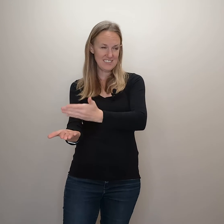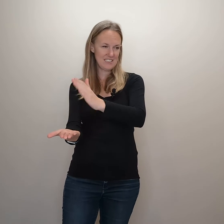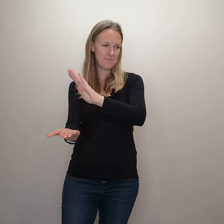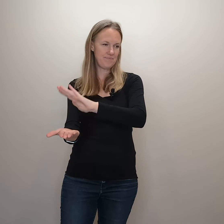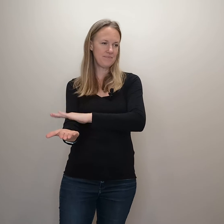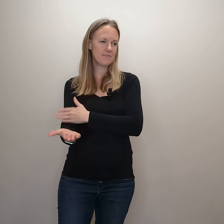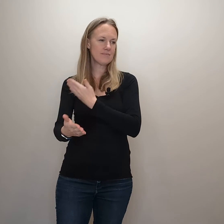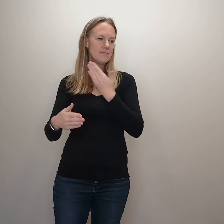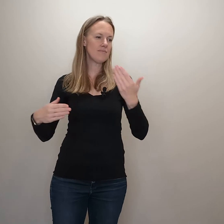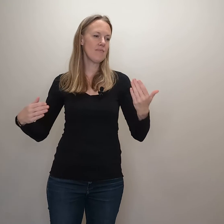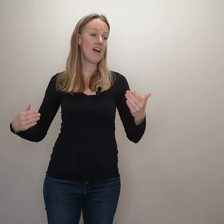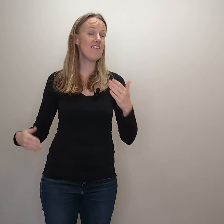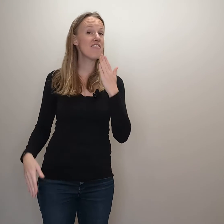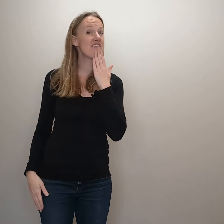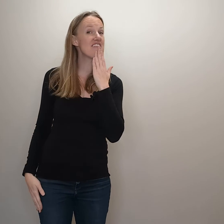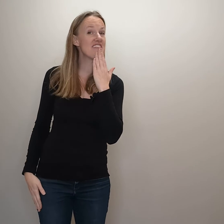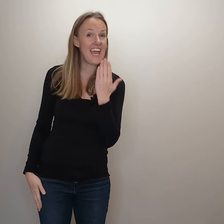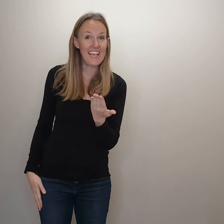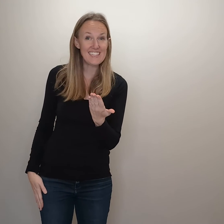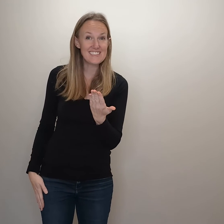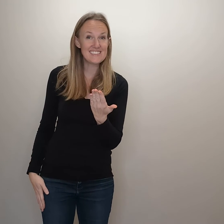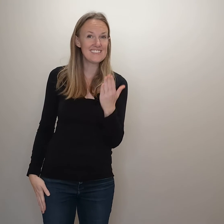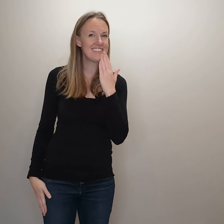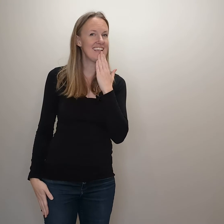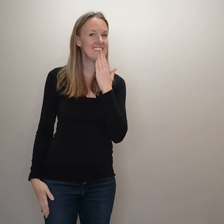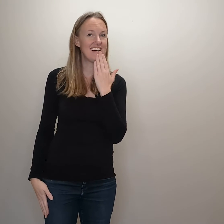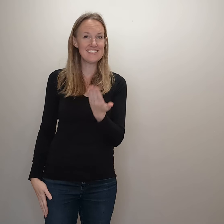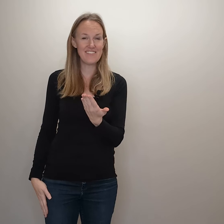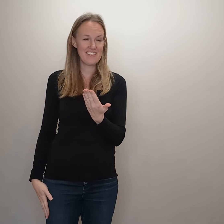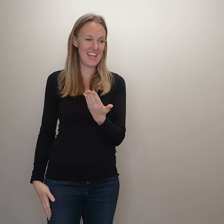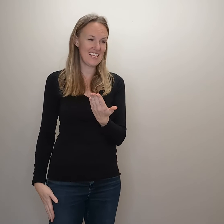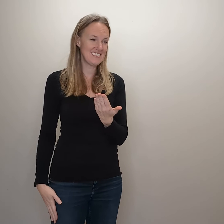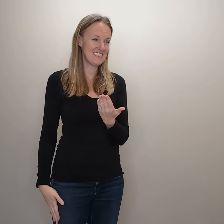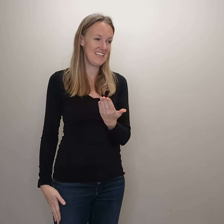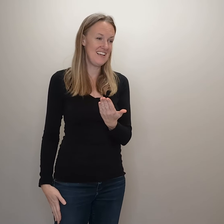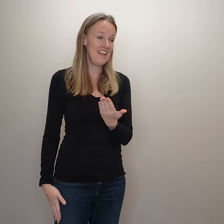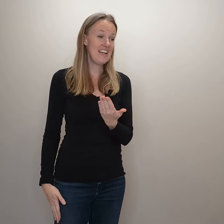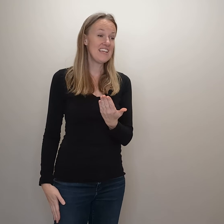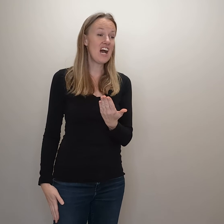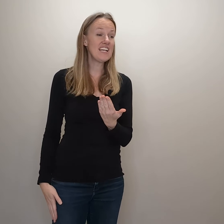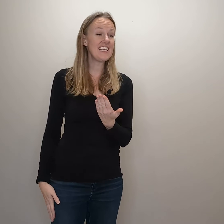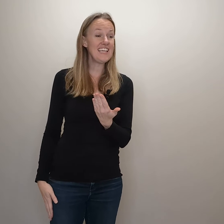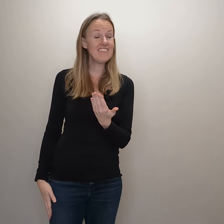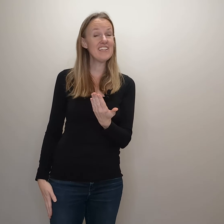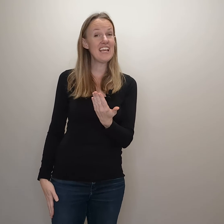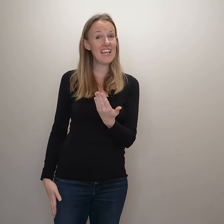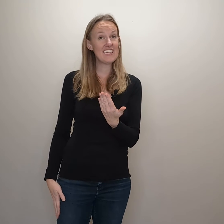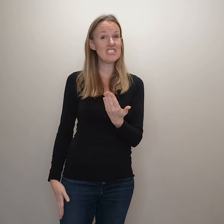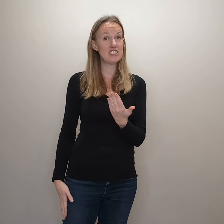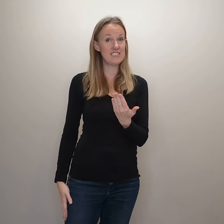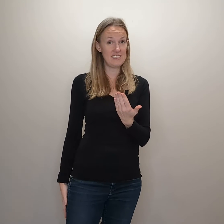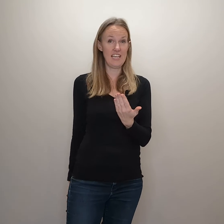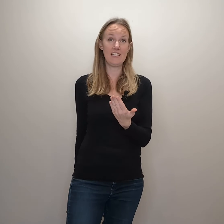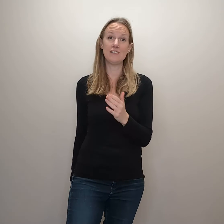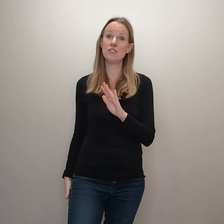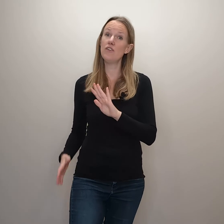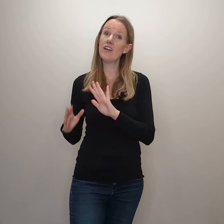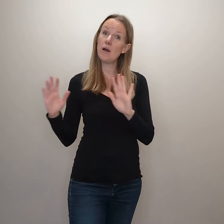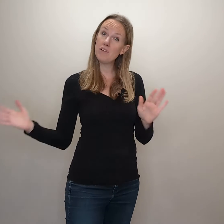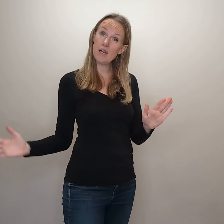songs of thanks. Okay, songs of thanks. Not even angels sing. So you have a couple